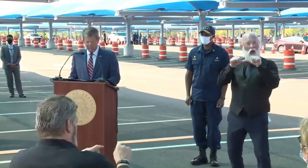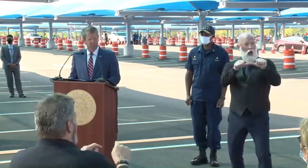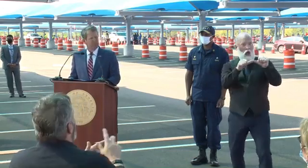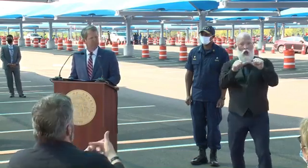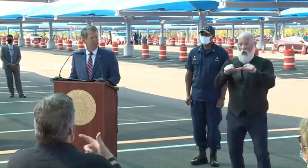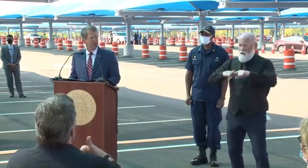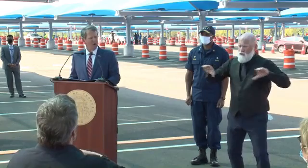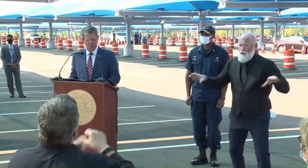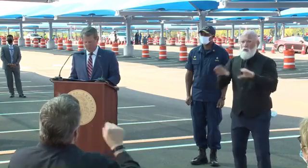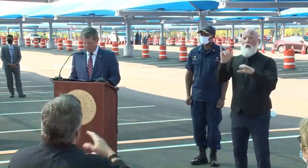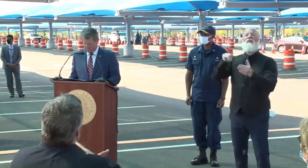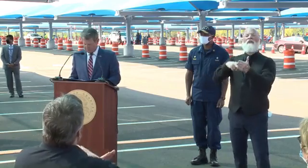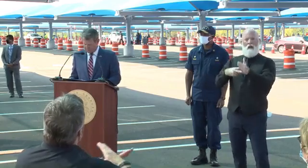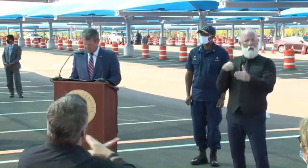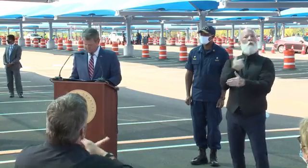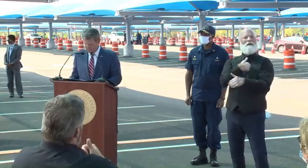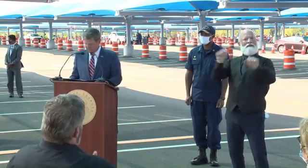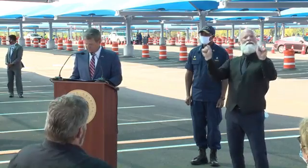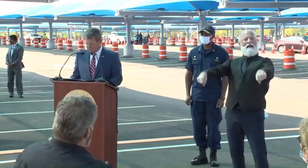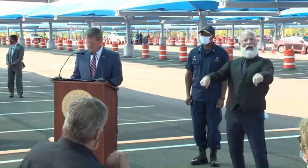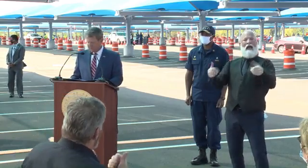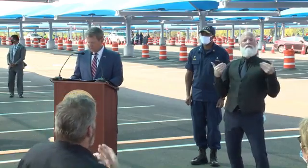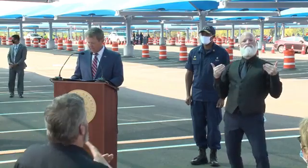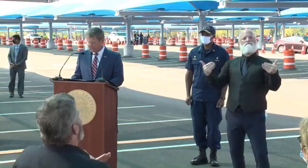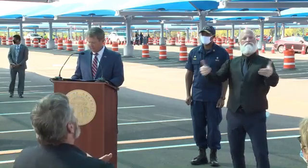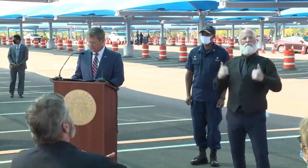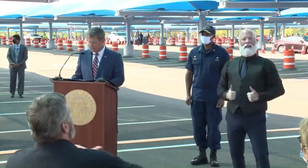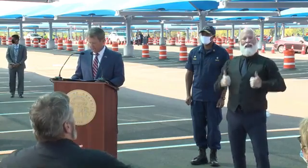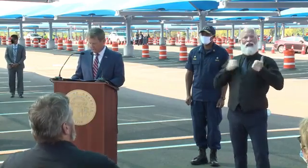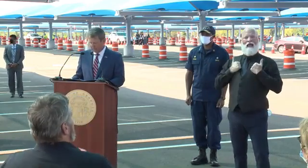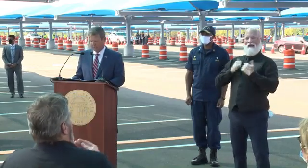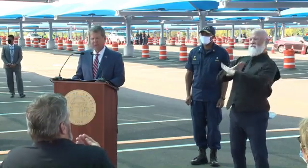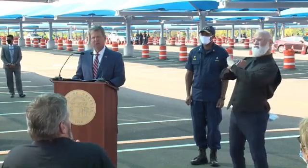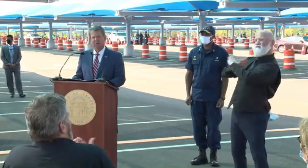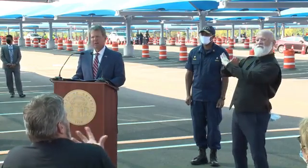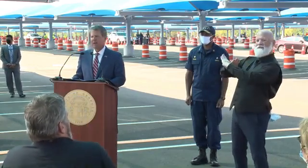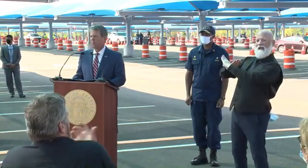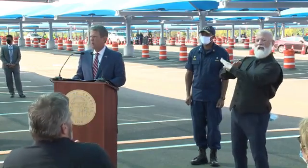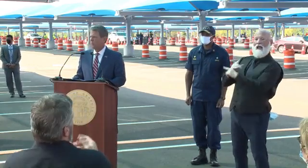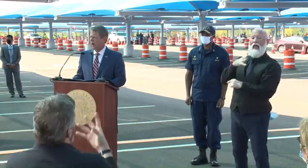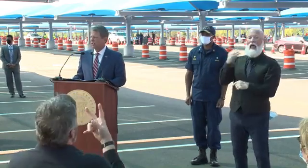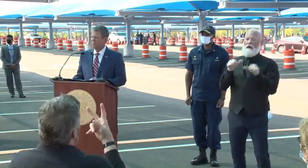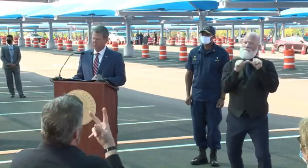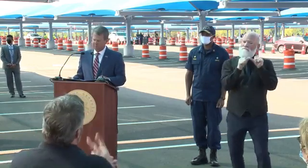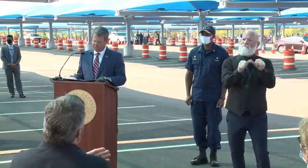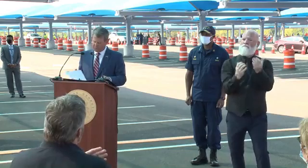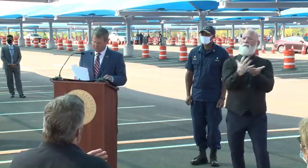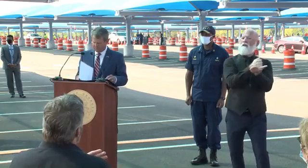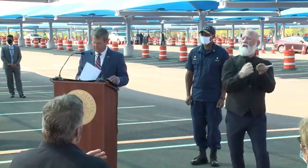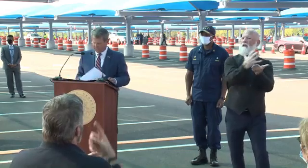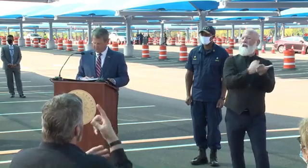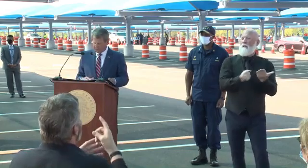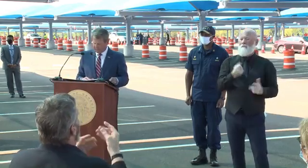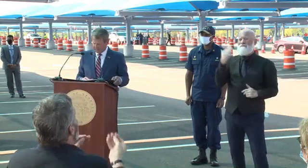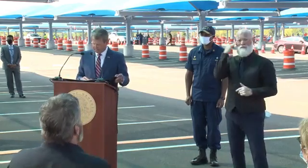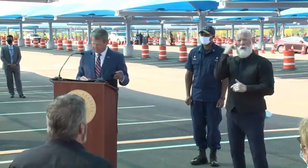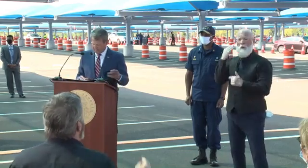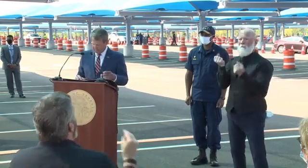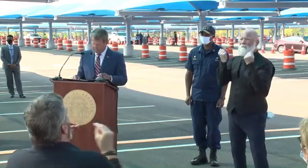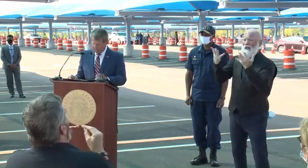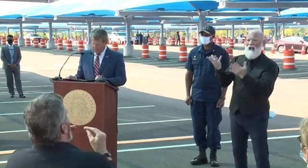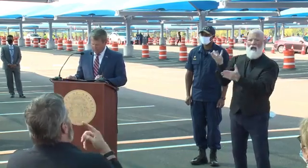the livelihoods of all Georgians and ensure a safer, healthier, and more prosperous future for our